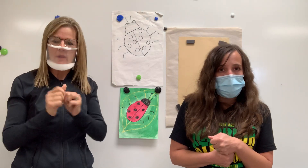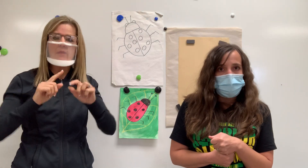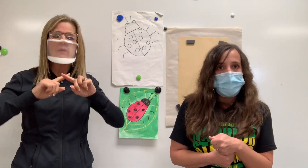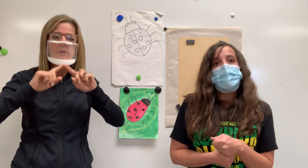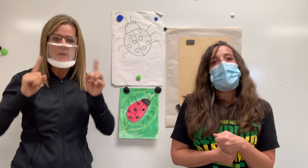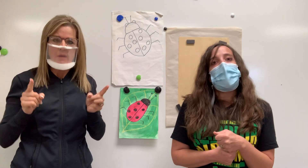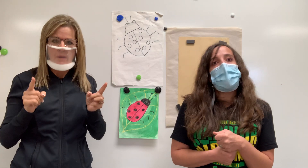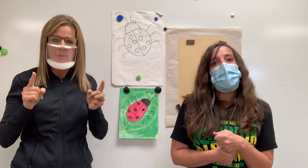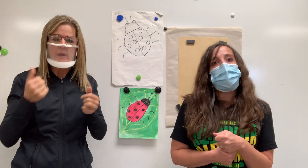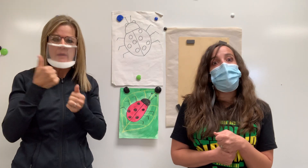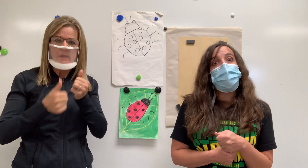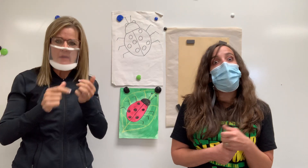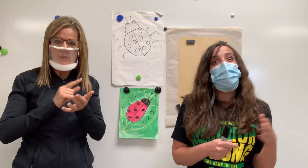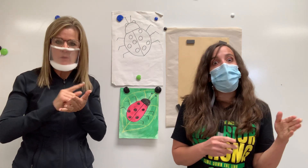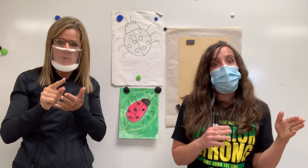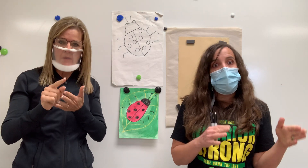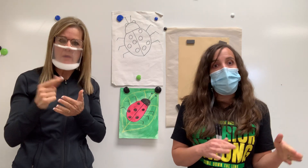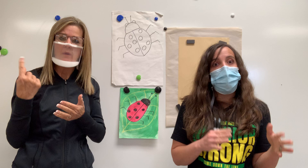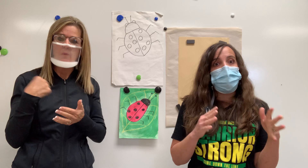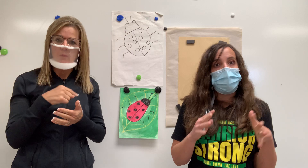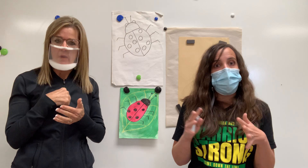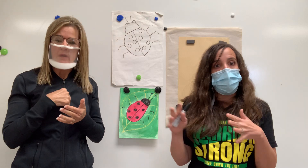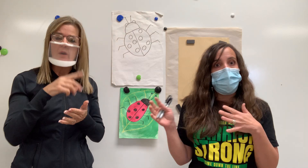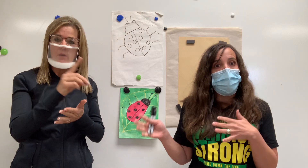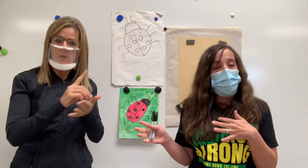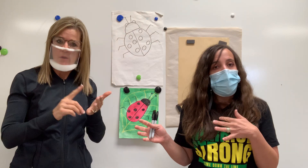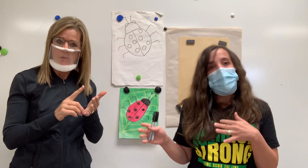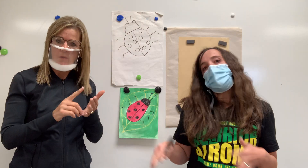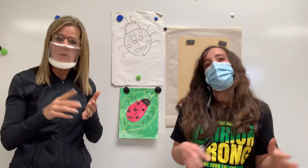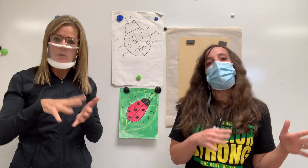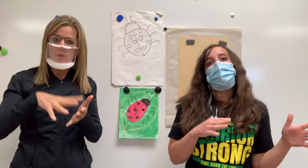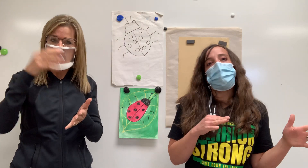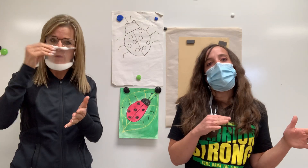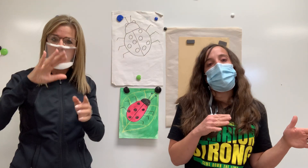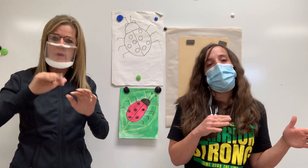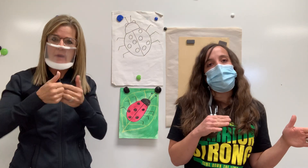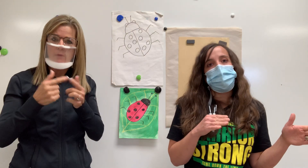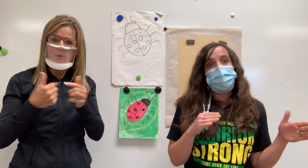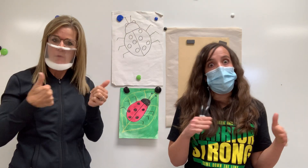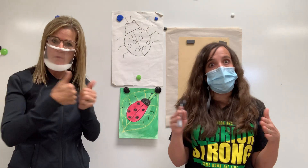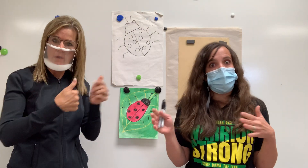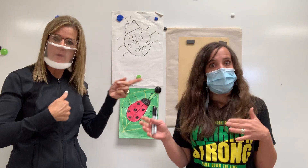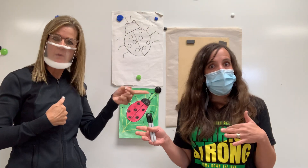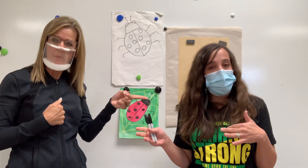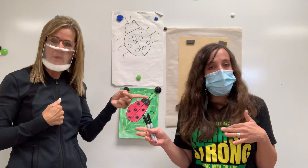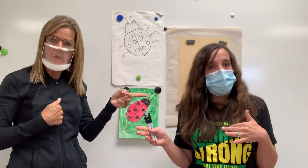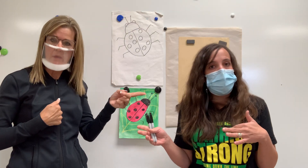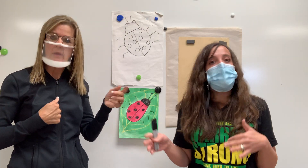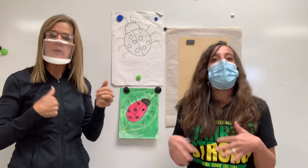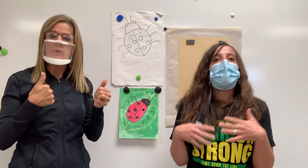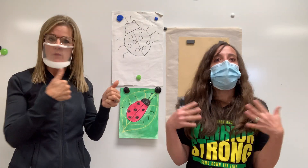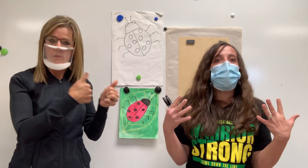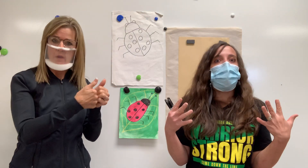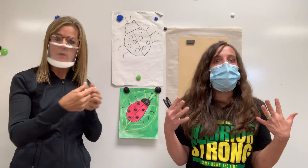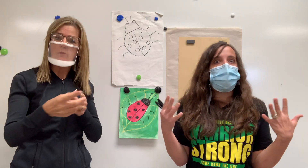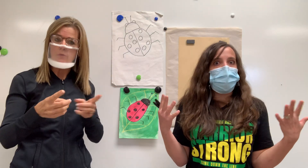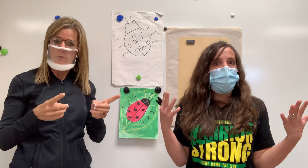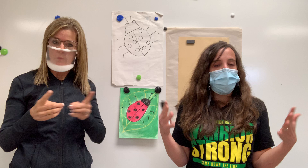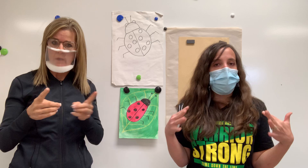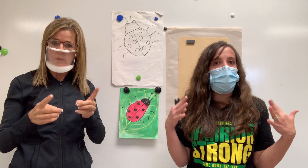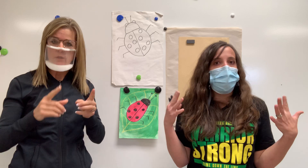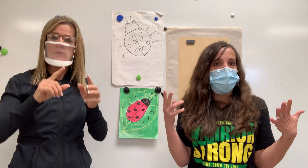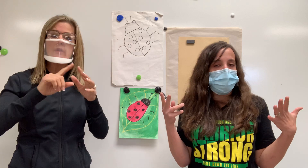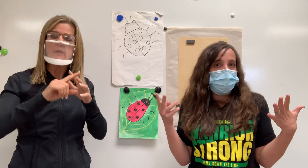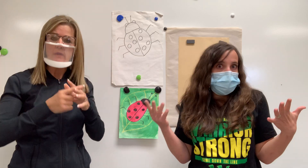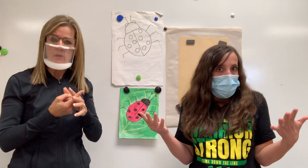each week, and you are going to learn how to follow along. You're going to learn how to follow directions, and you're going to start